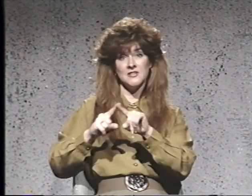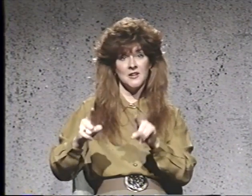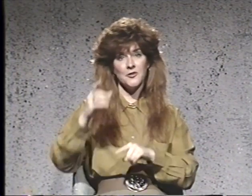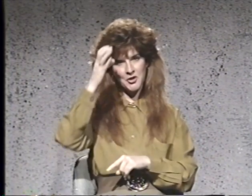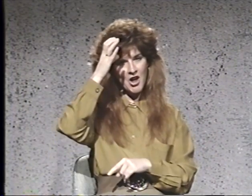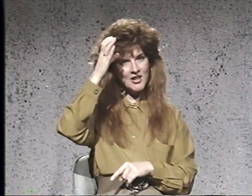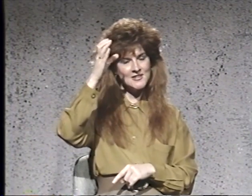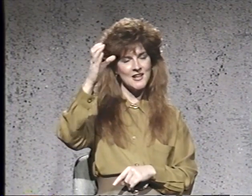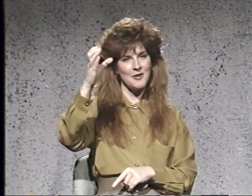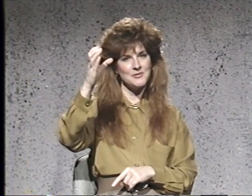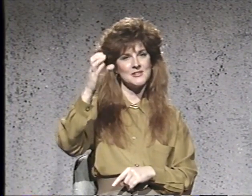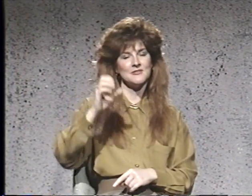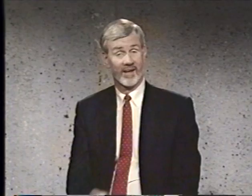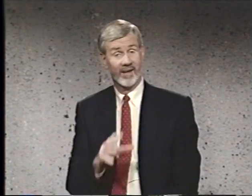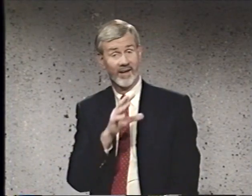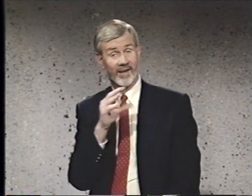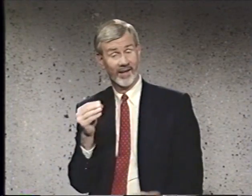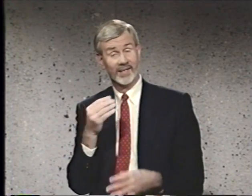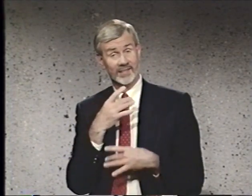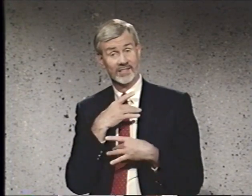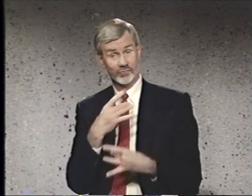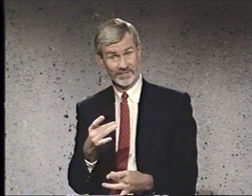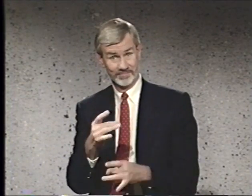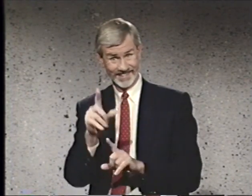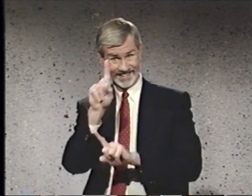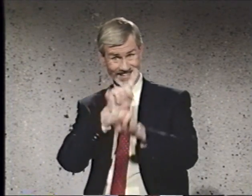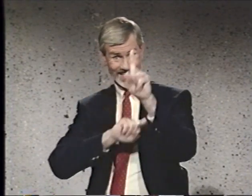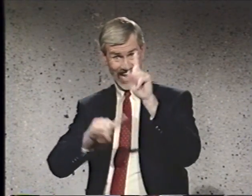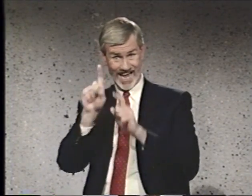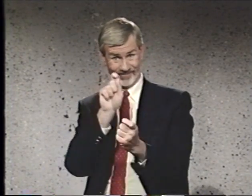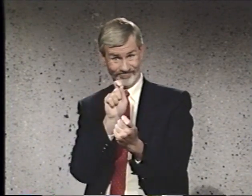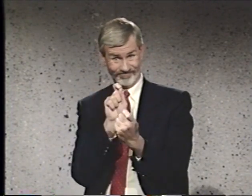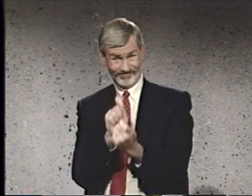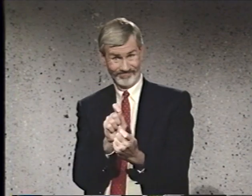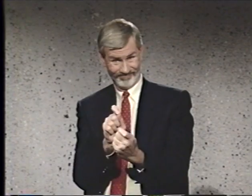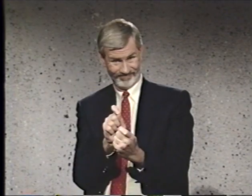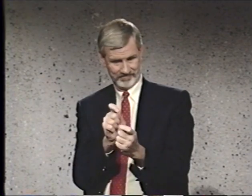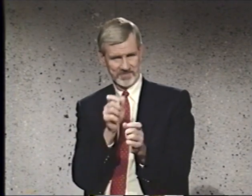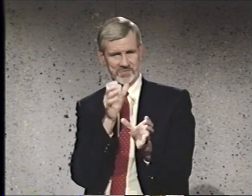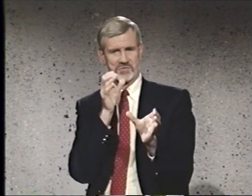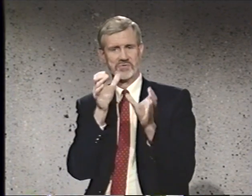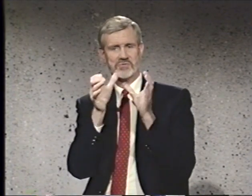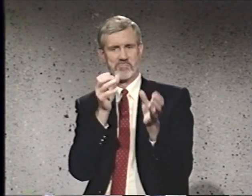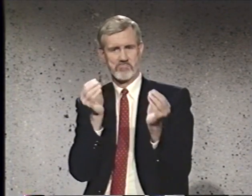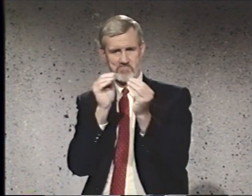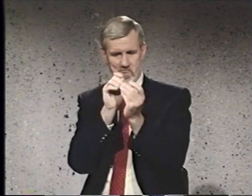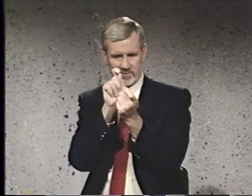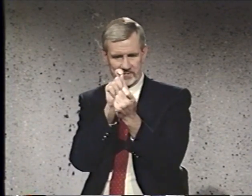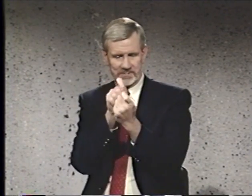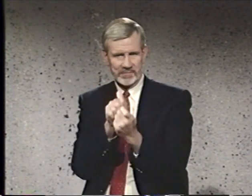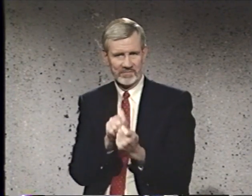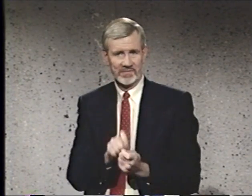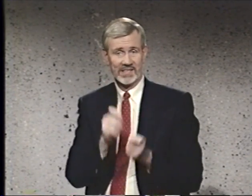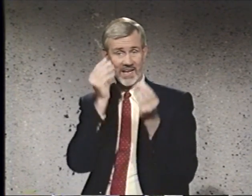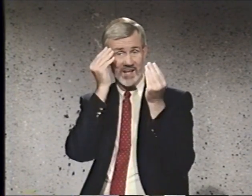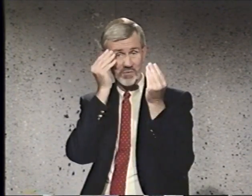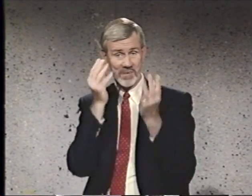different concepts. And interestingly, signing actually communicates more specific